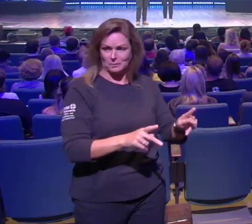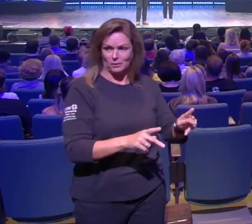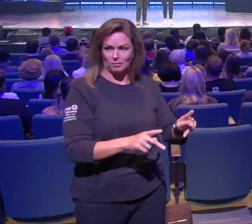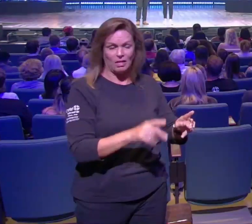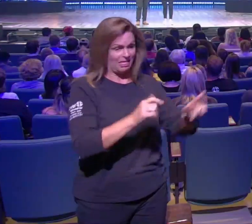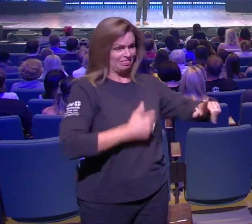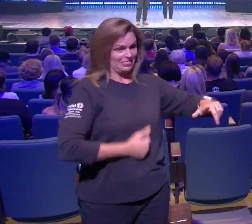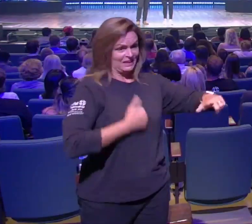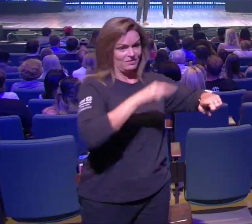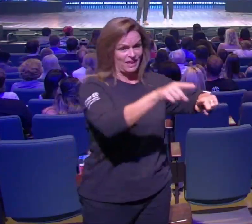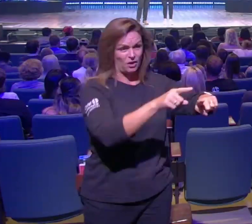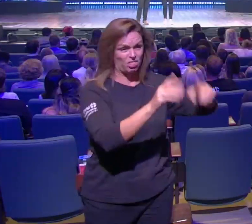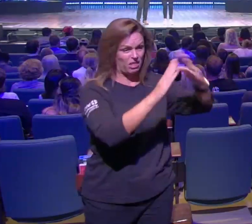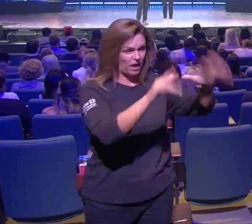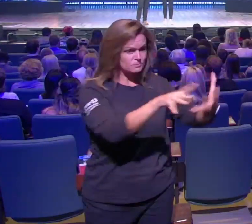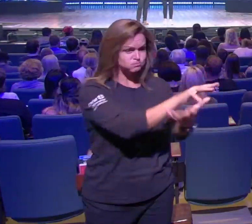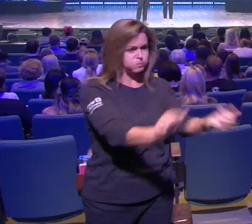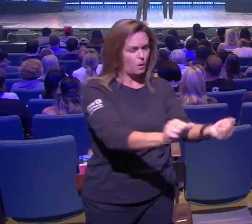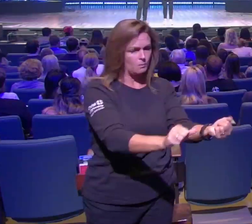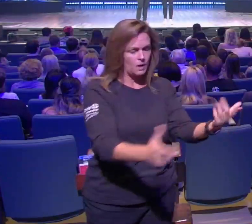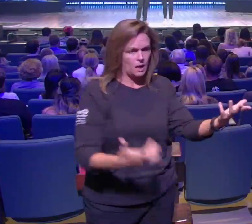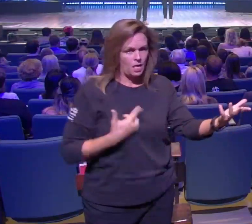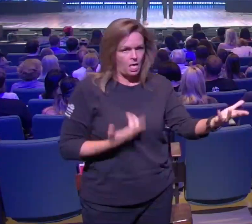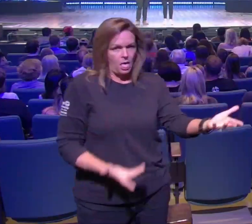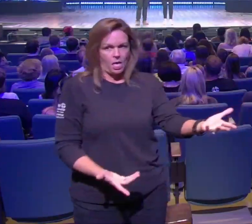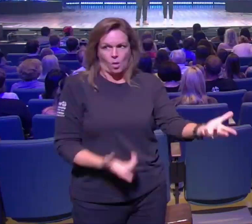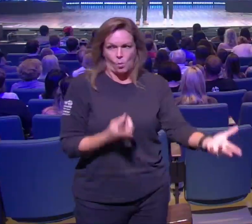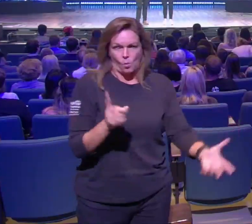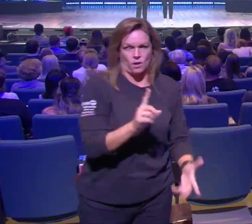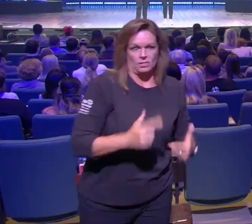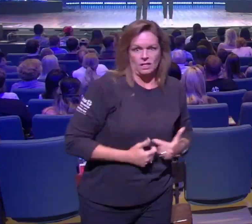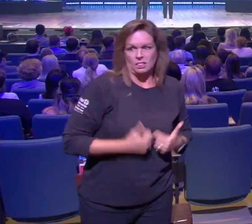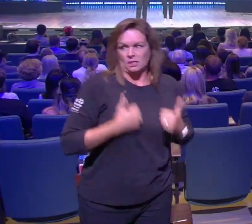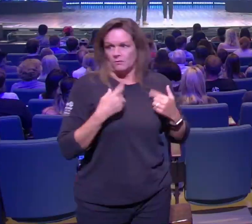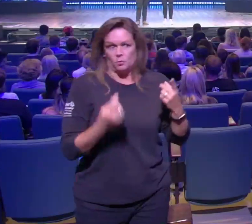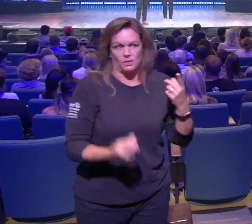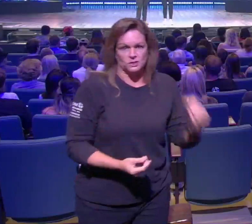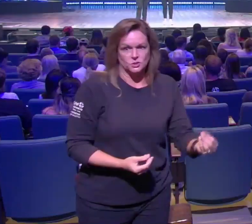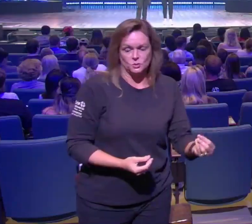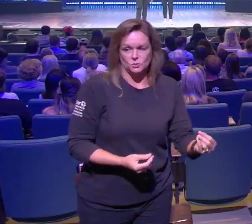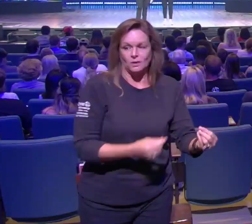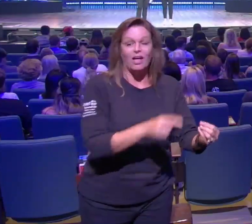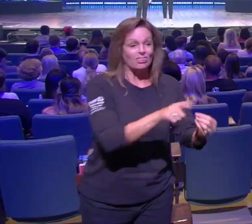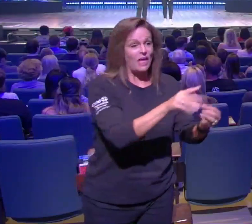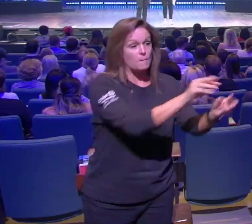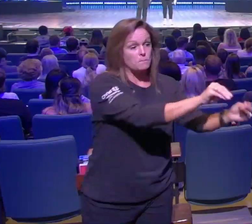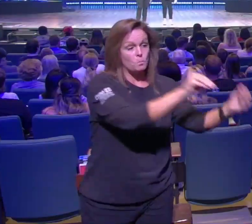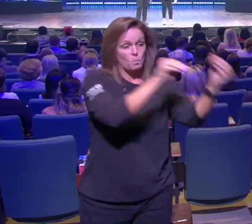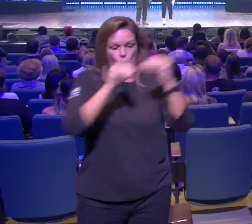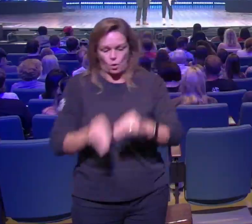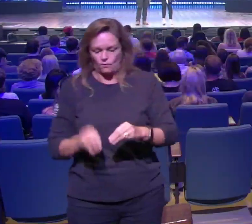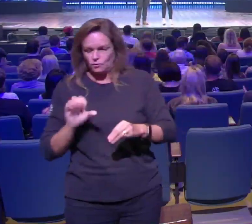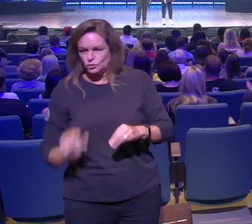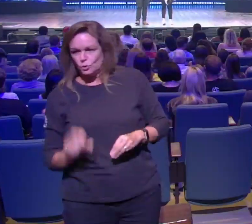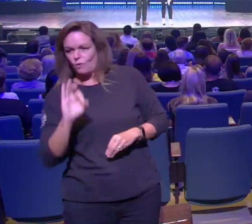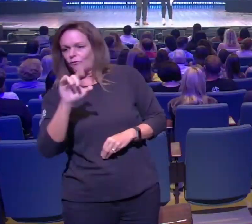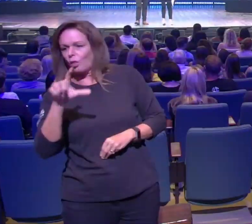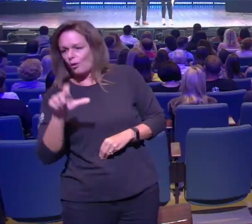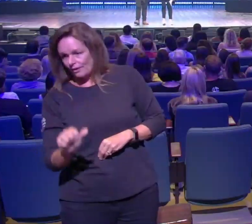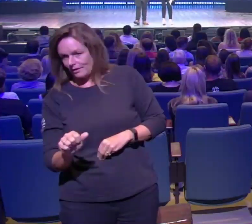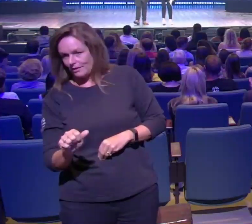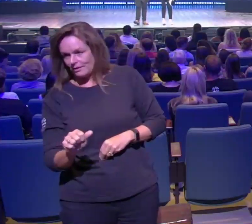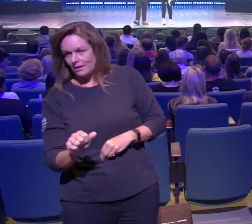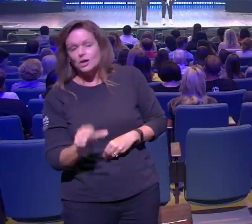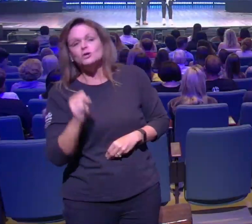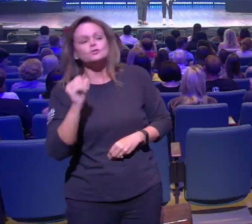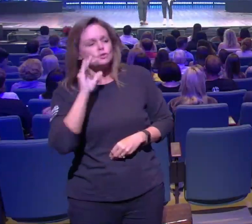to come, but we're ready for them when they get here to be able to share what they need and also just some of the love and hope of Jesus. And what's amazing